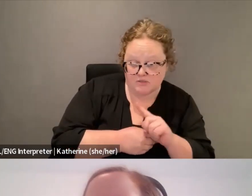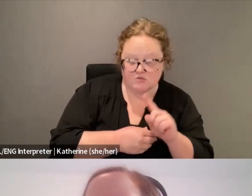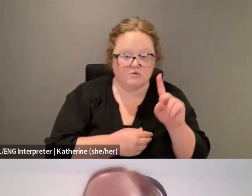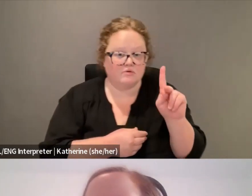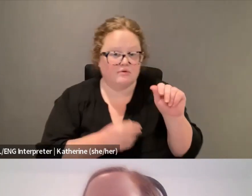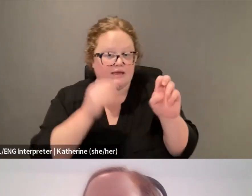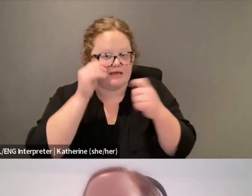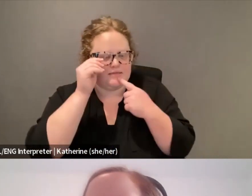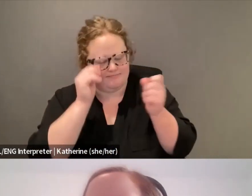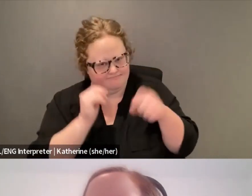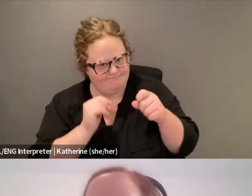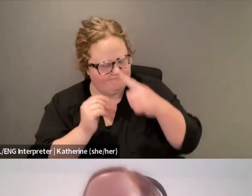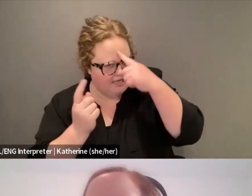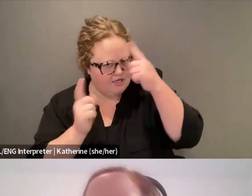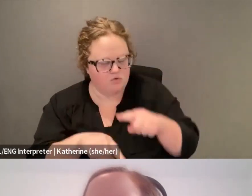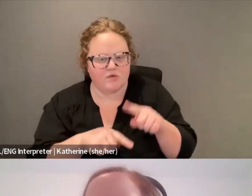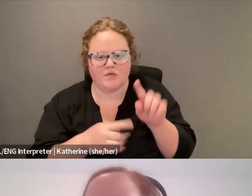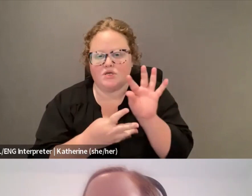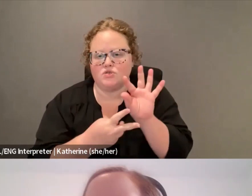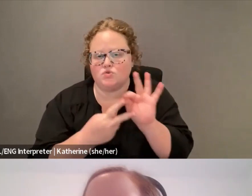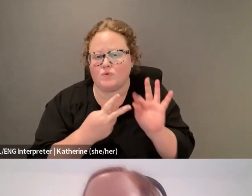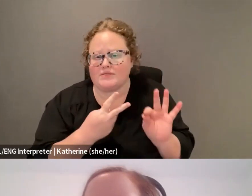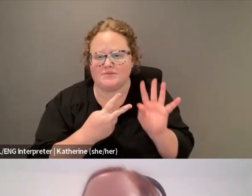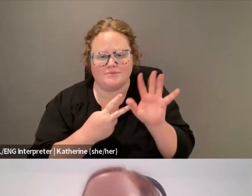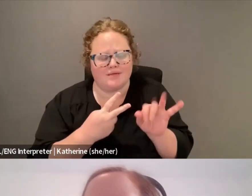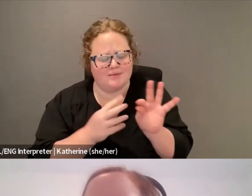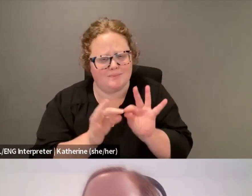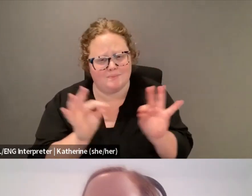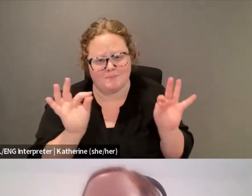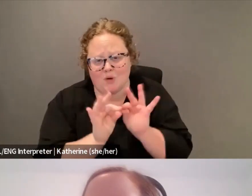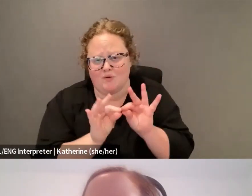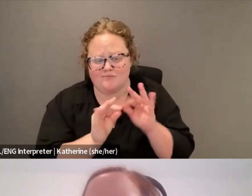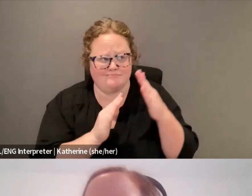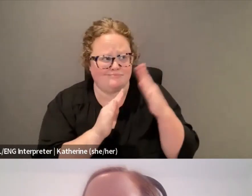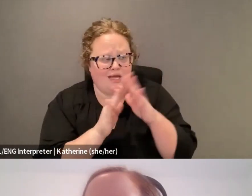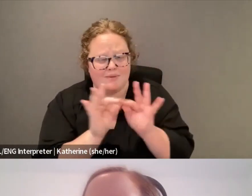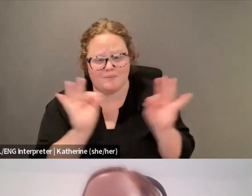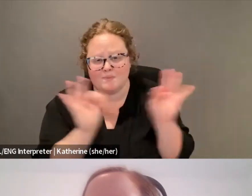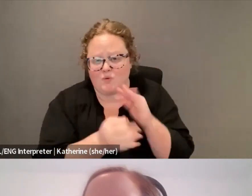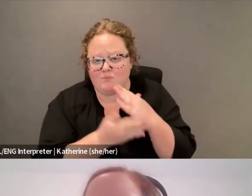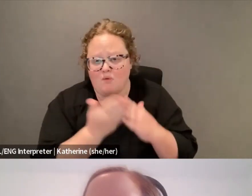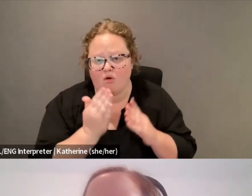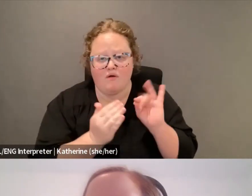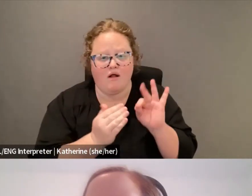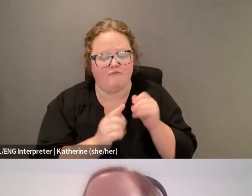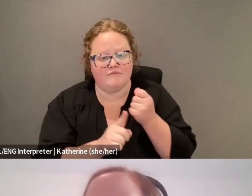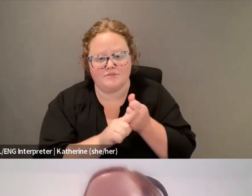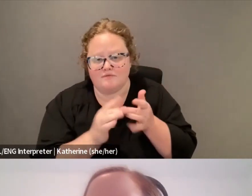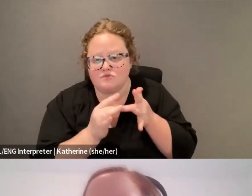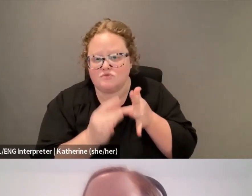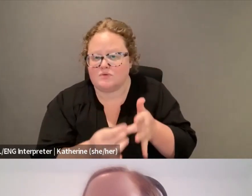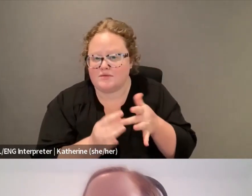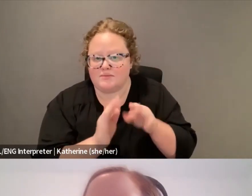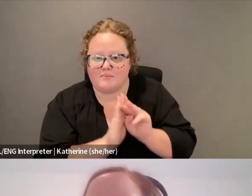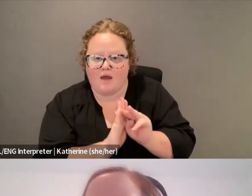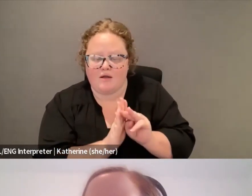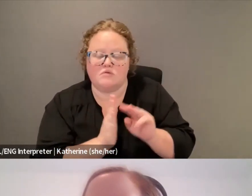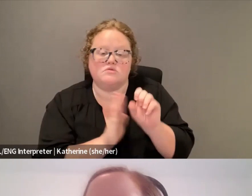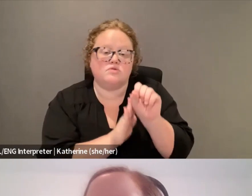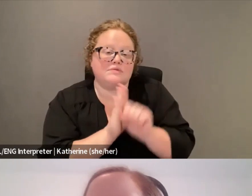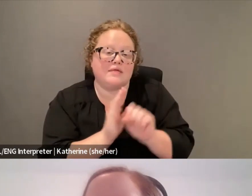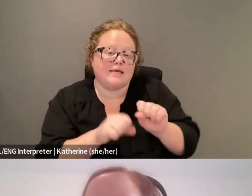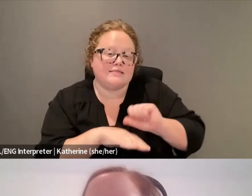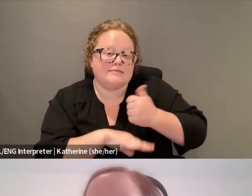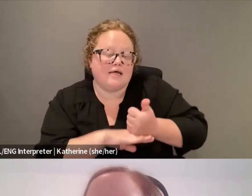important. Certainly, that's a paramount value of the participant-directed model. So states can set up their financial